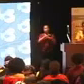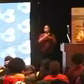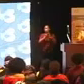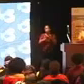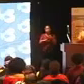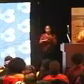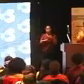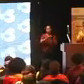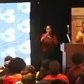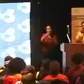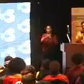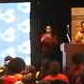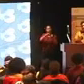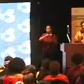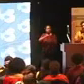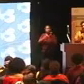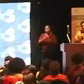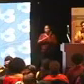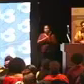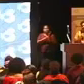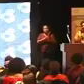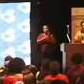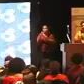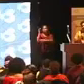GST presentation, one of our